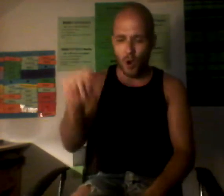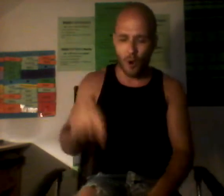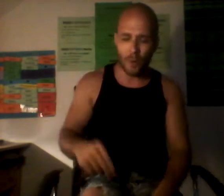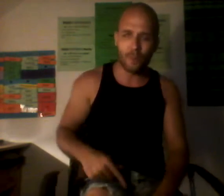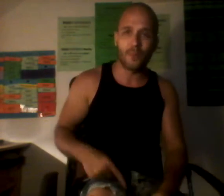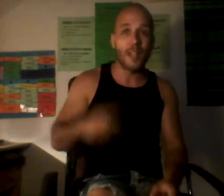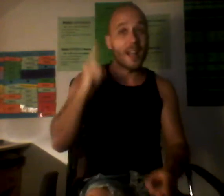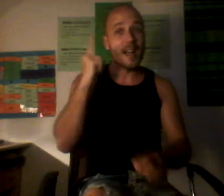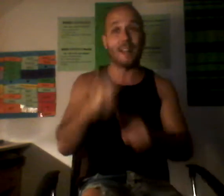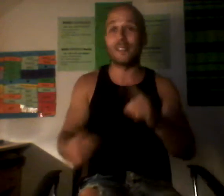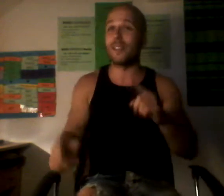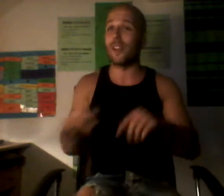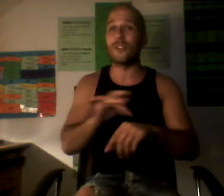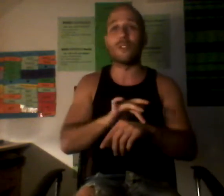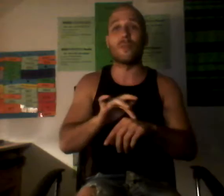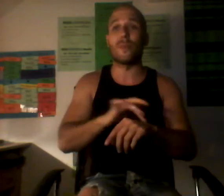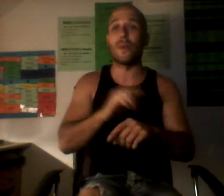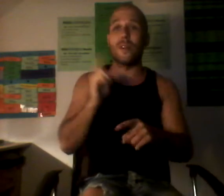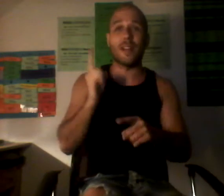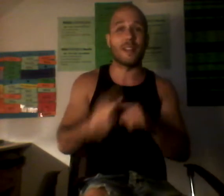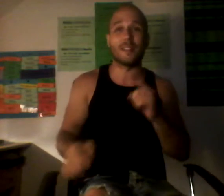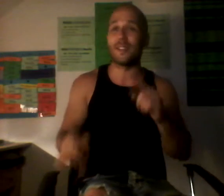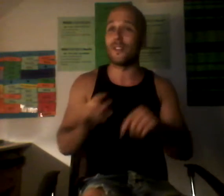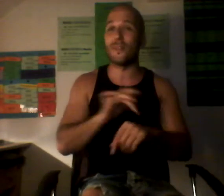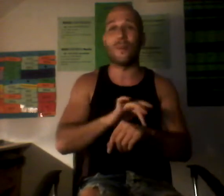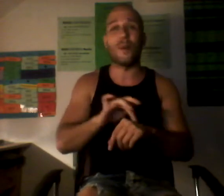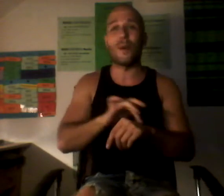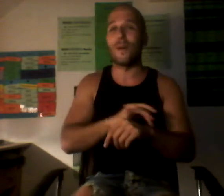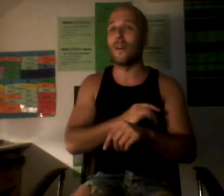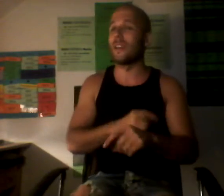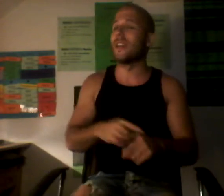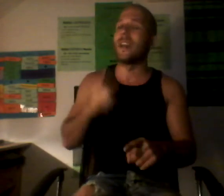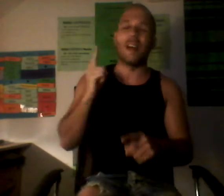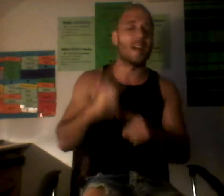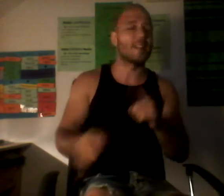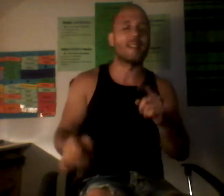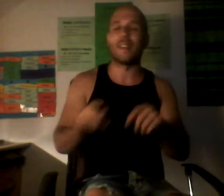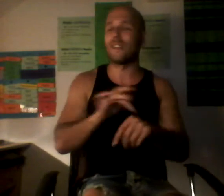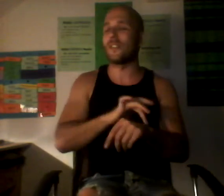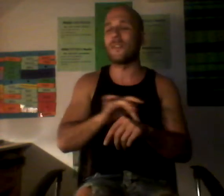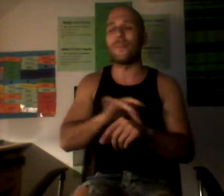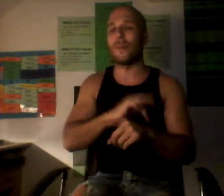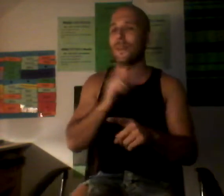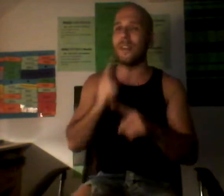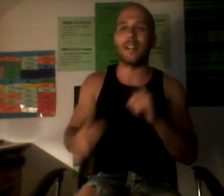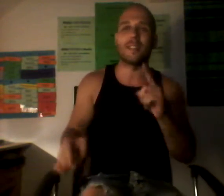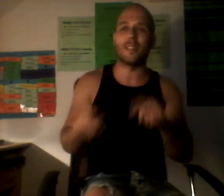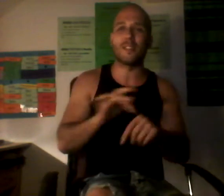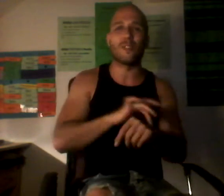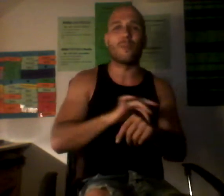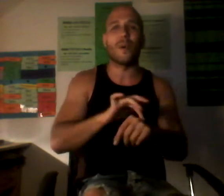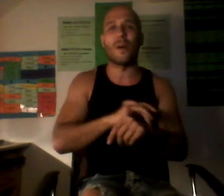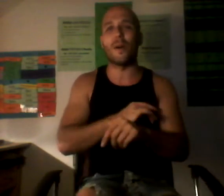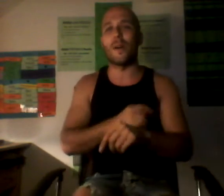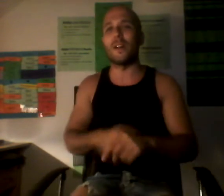Untouchable, untouchable, untouchable, untouchable.